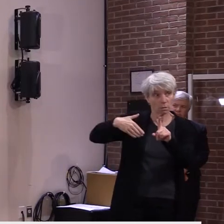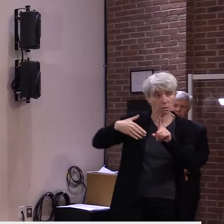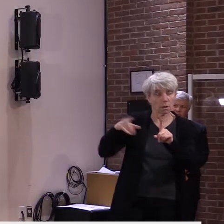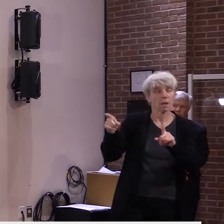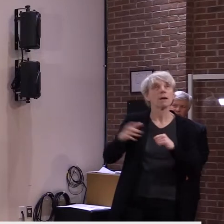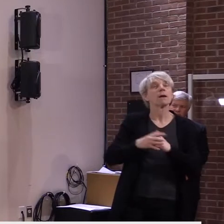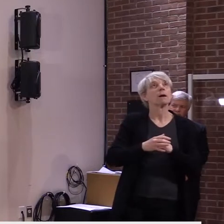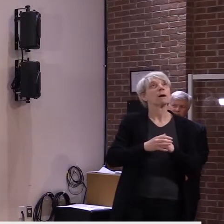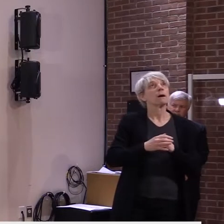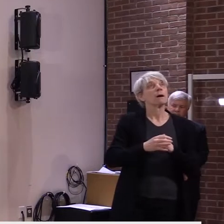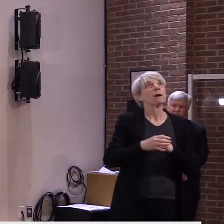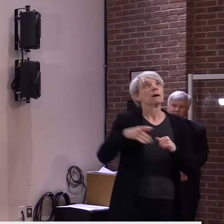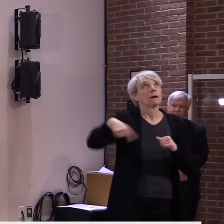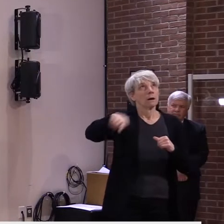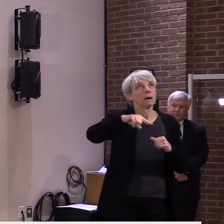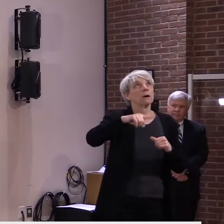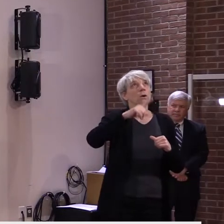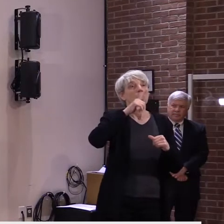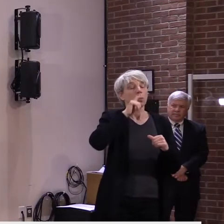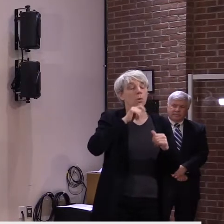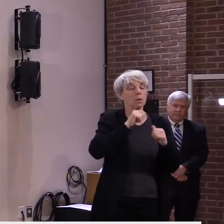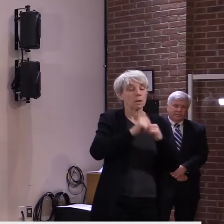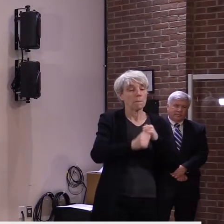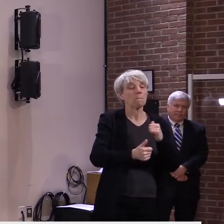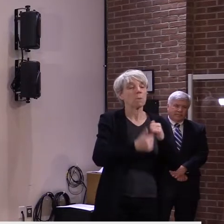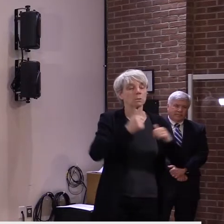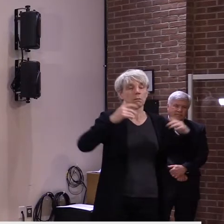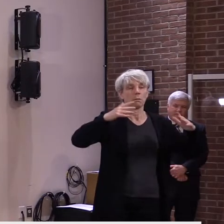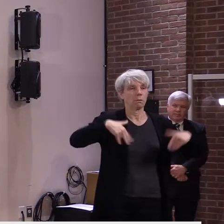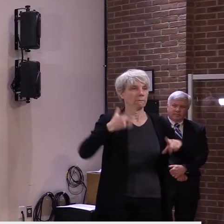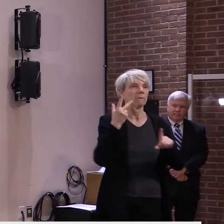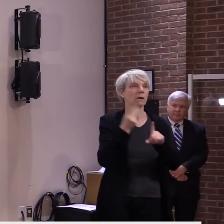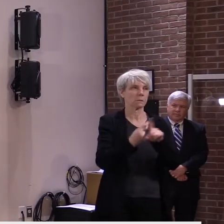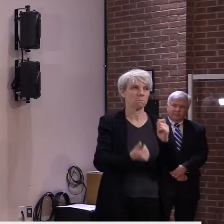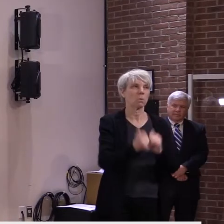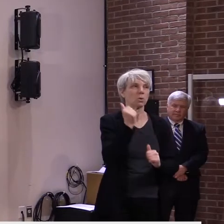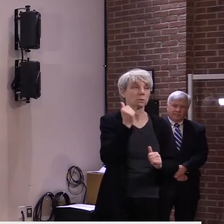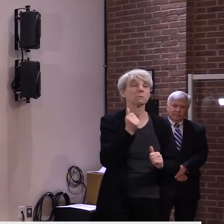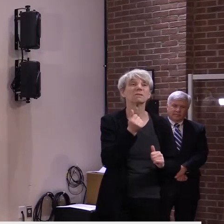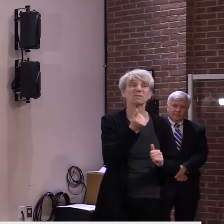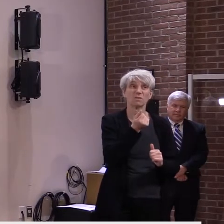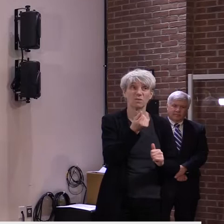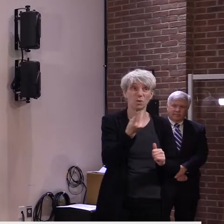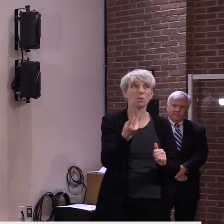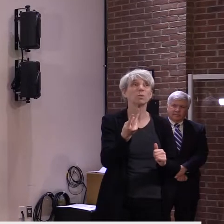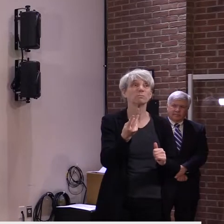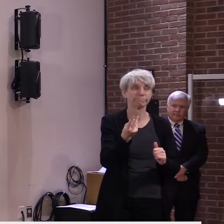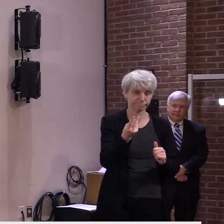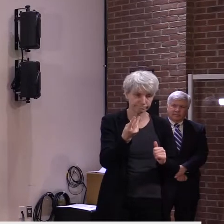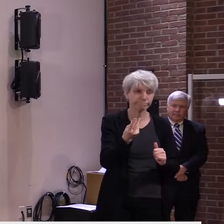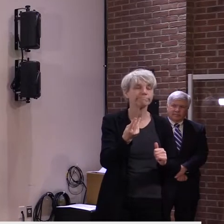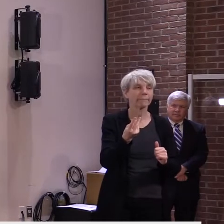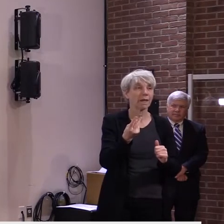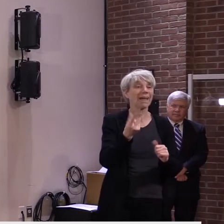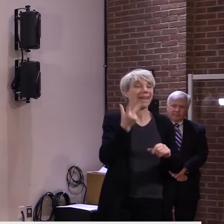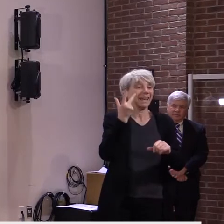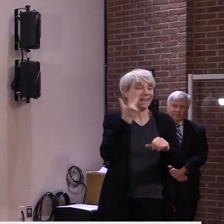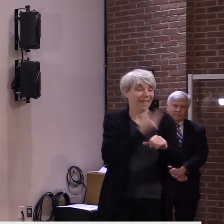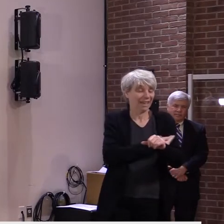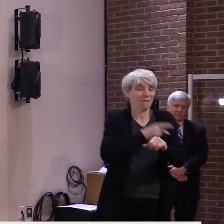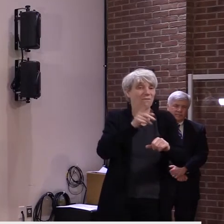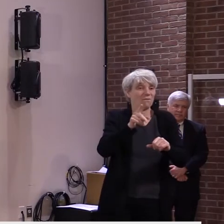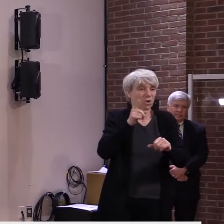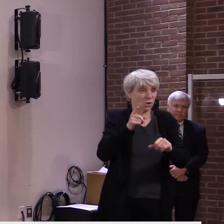The vast majority are non-vaccinated, but there have been a couple that are either partially or